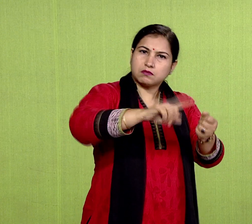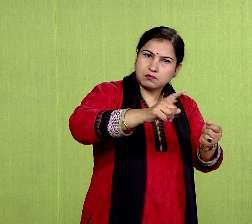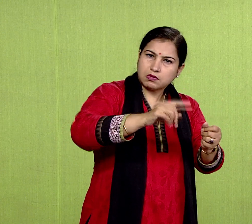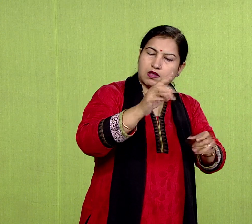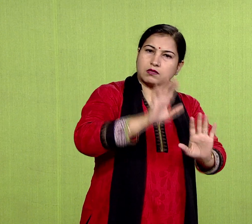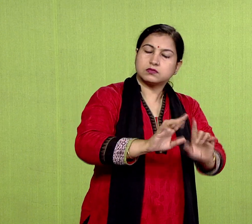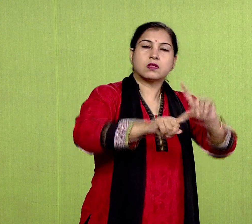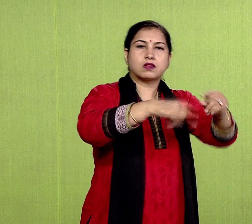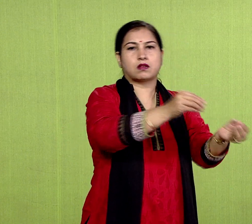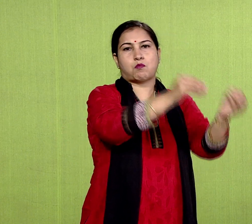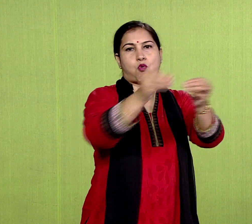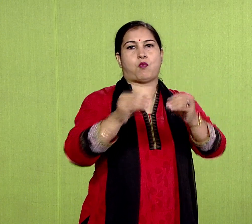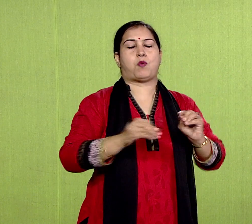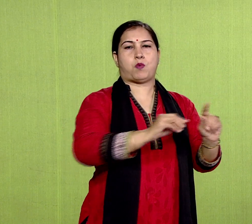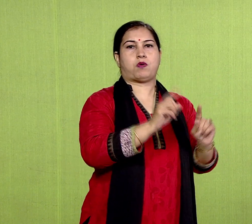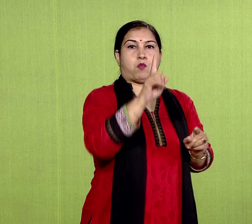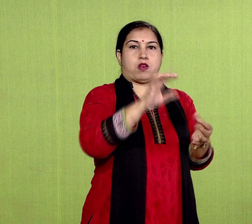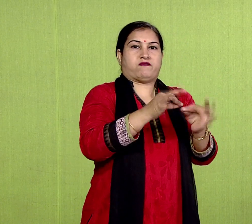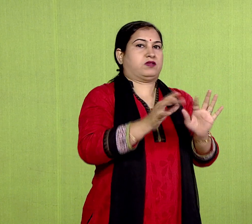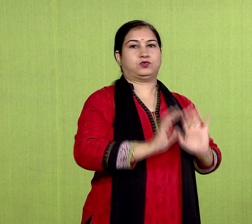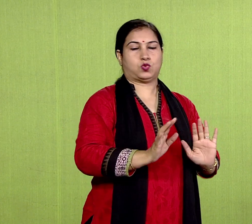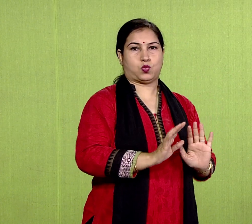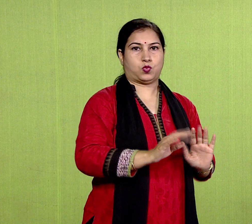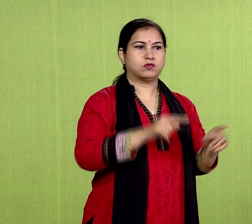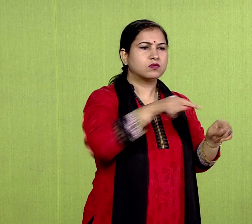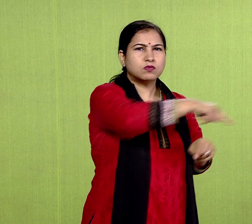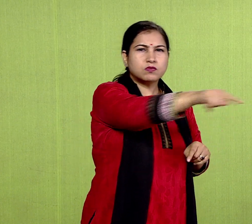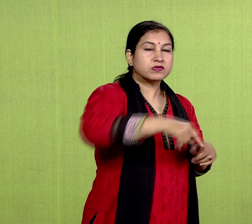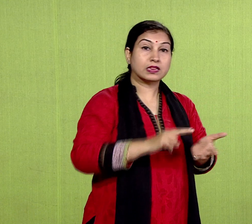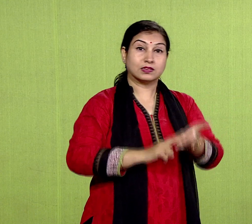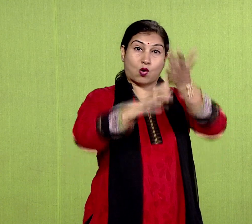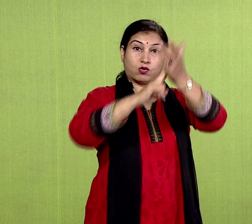The Vedic tribes lived in northwest part of India.